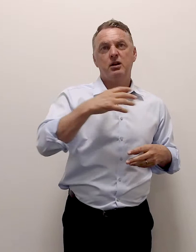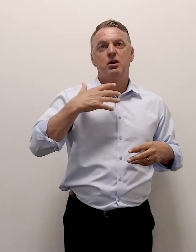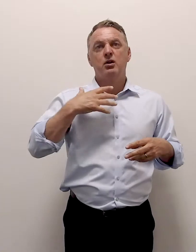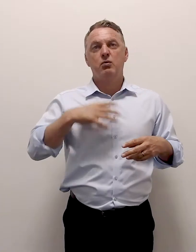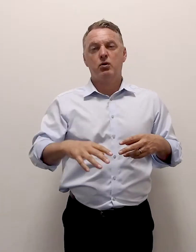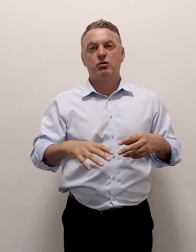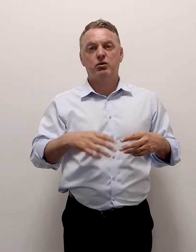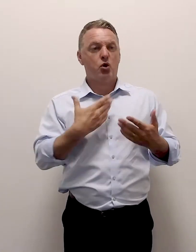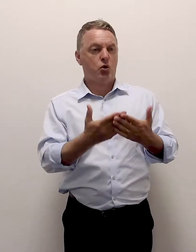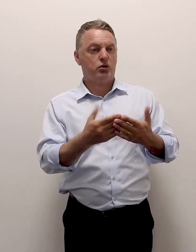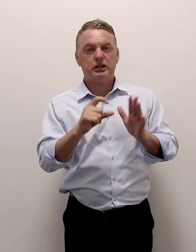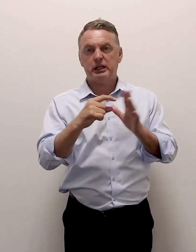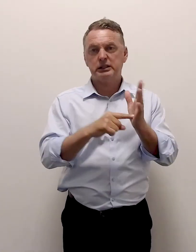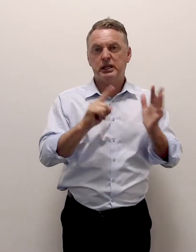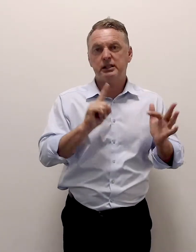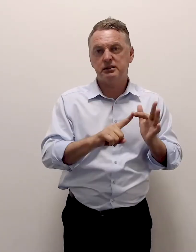one to one